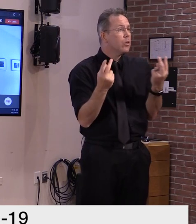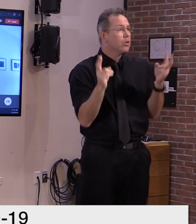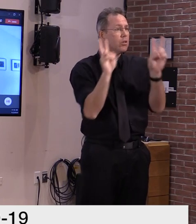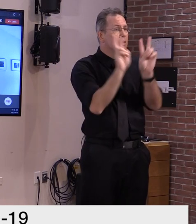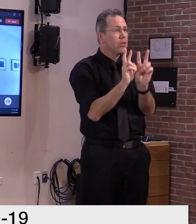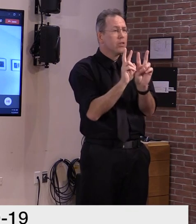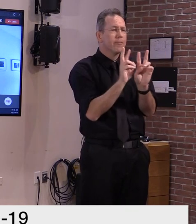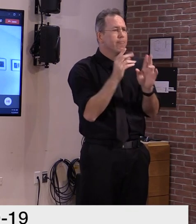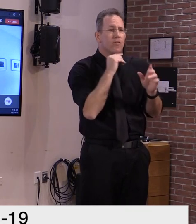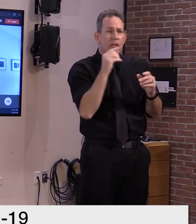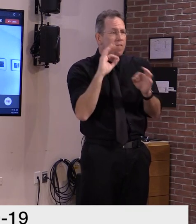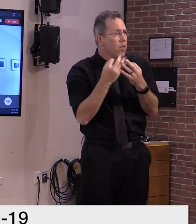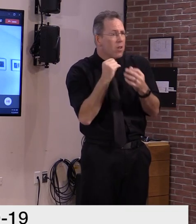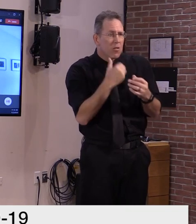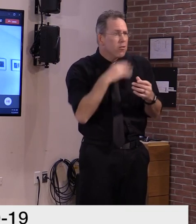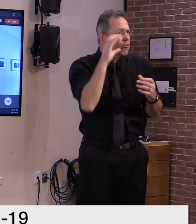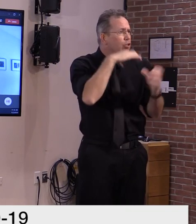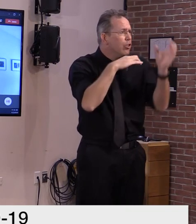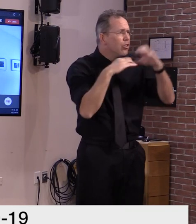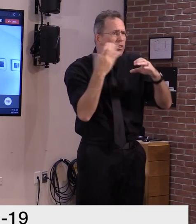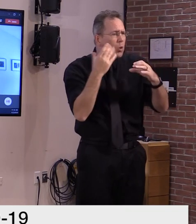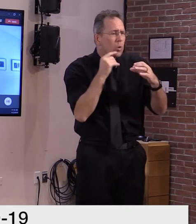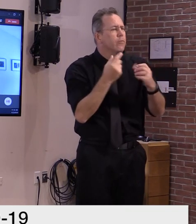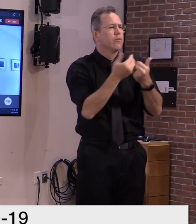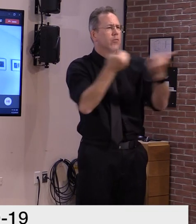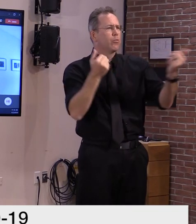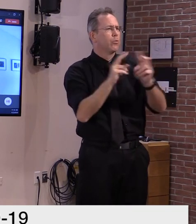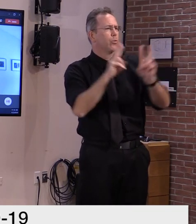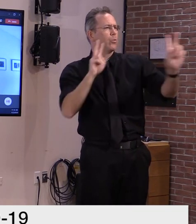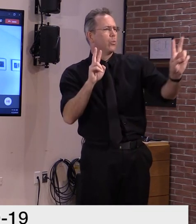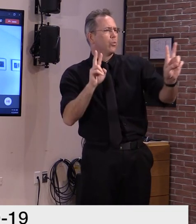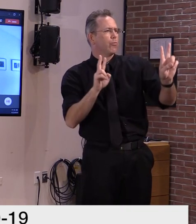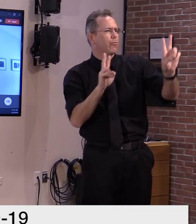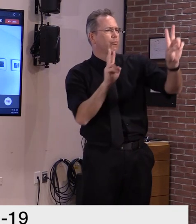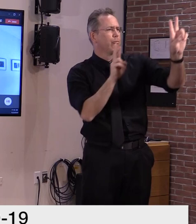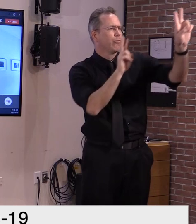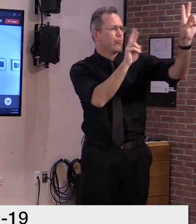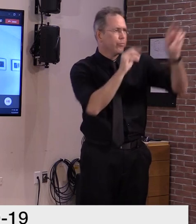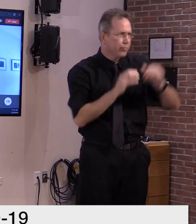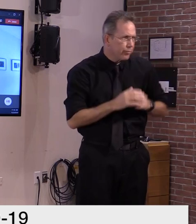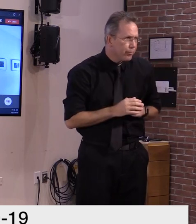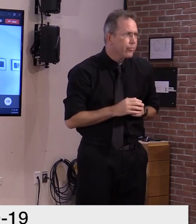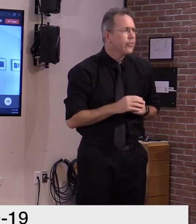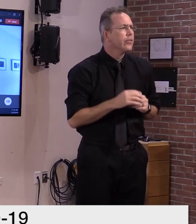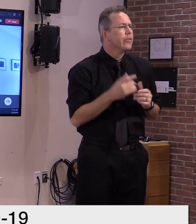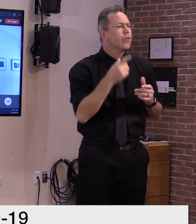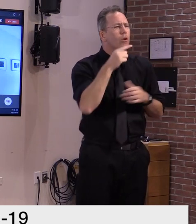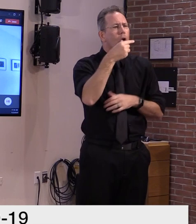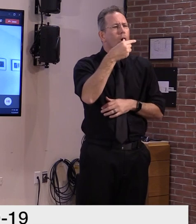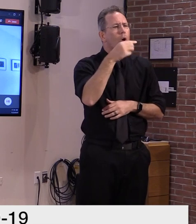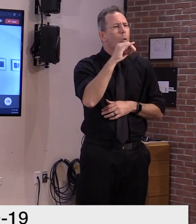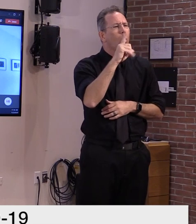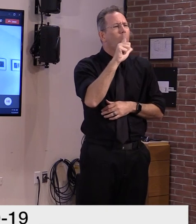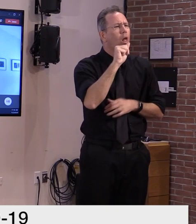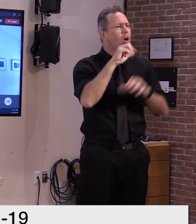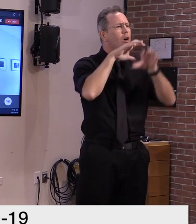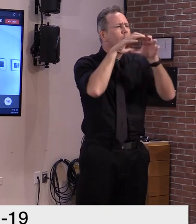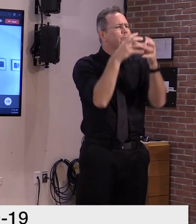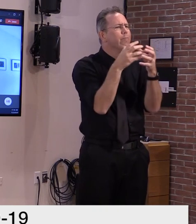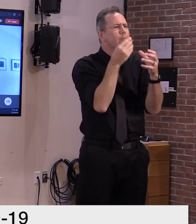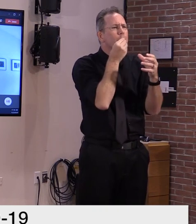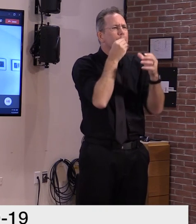like this. Enclosed lifts, like gondolas, they're only going to be able to serve a single party unless the gondola is